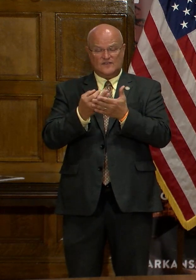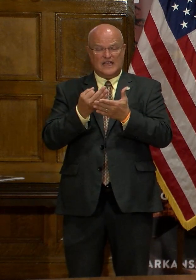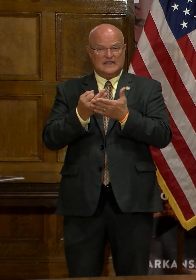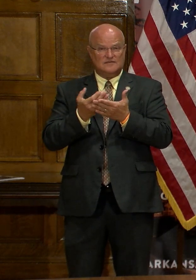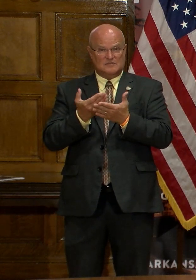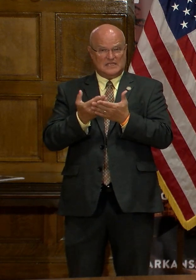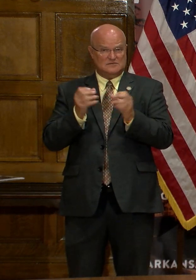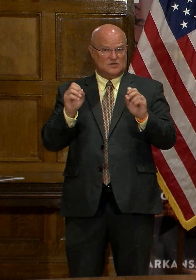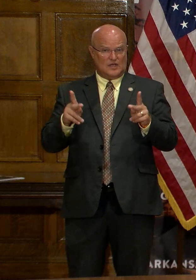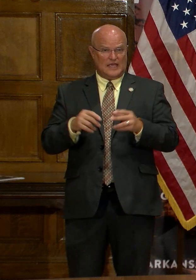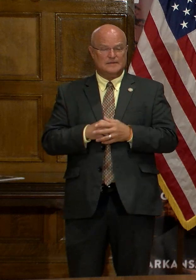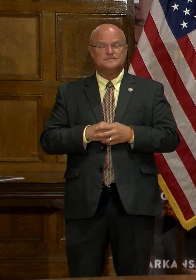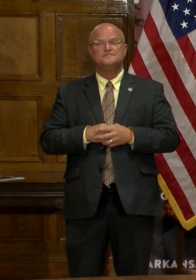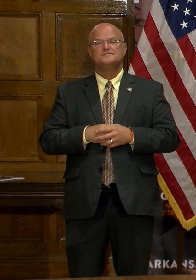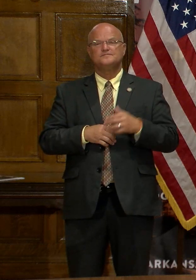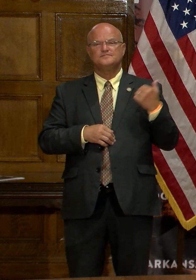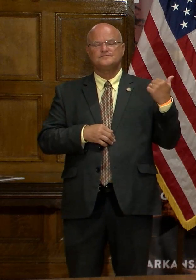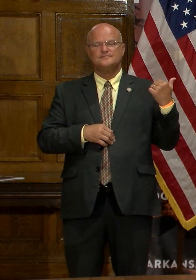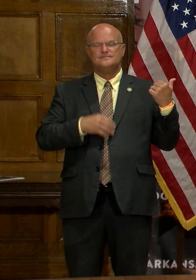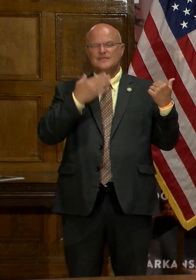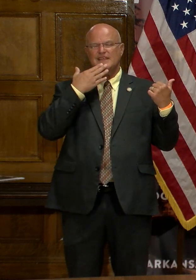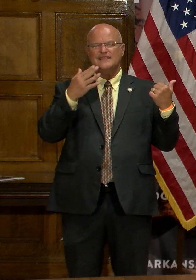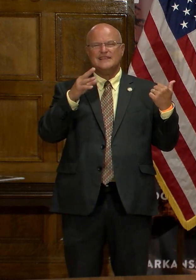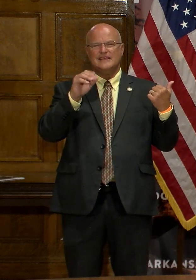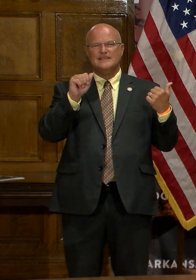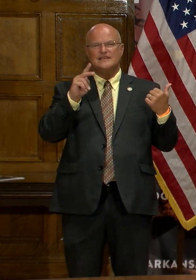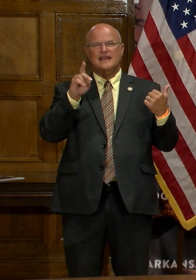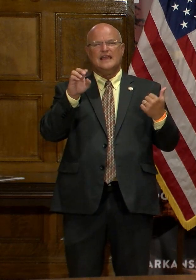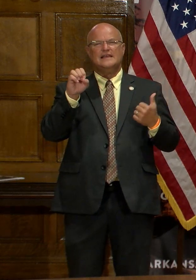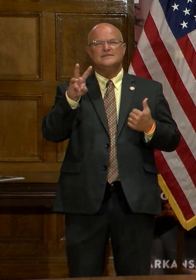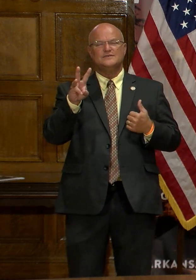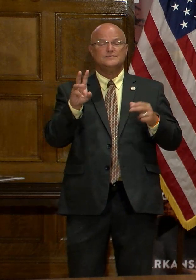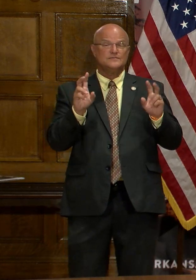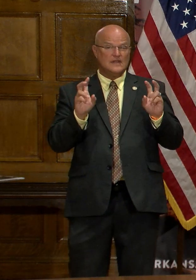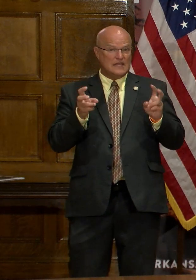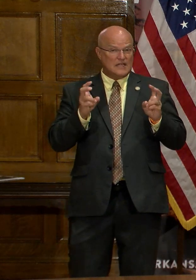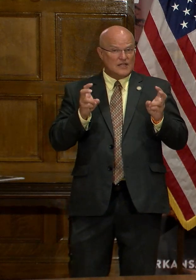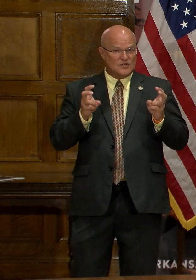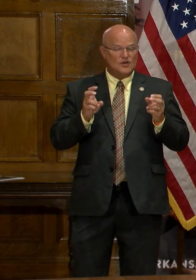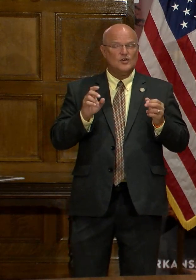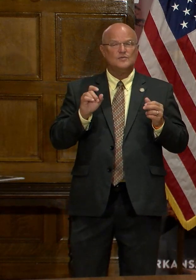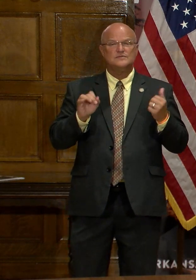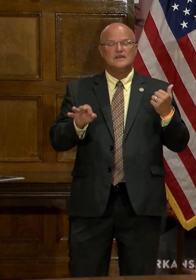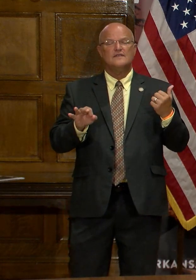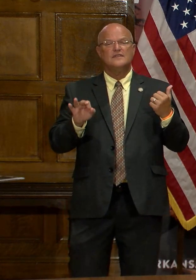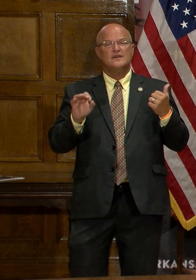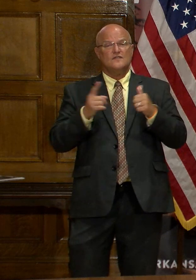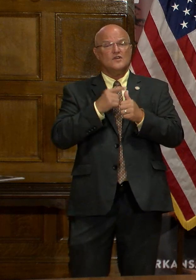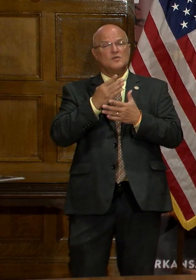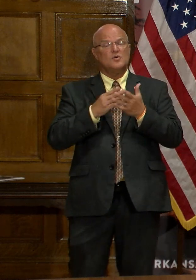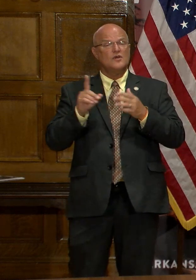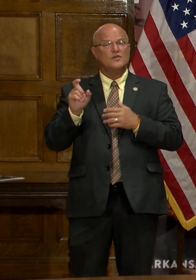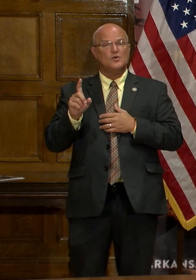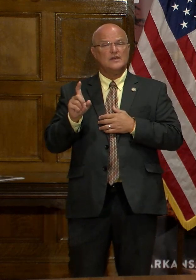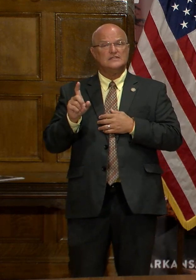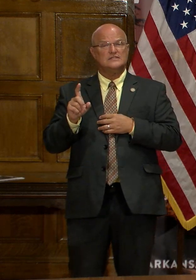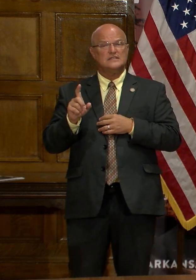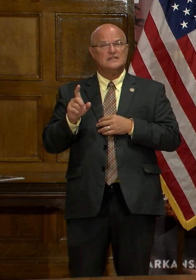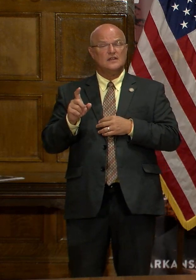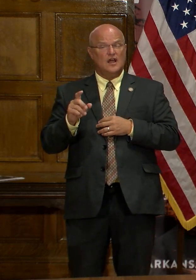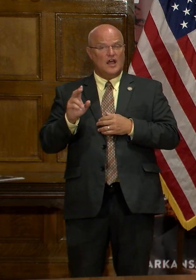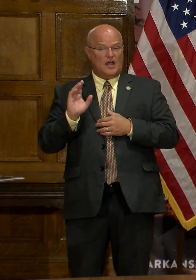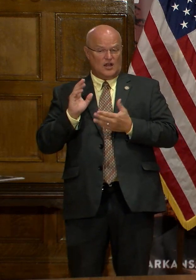okay at this point? Thank you, Andrew. And in terms of the first part of the question, at